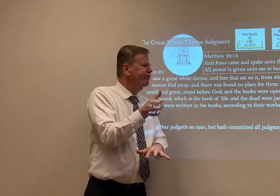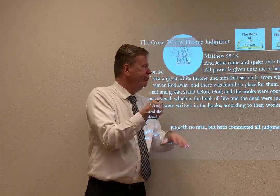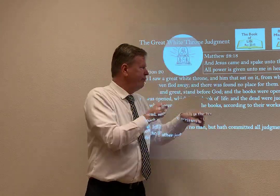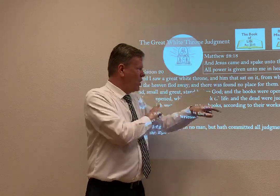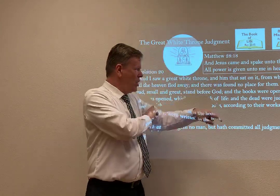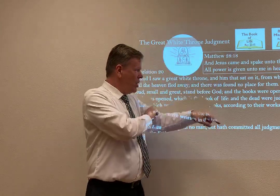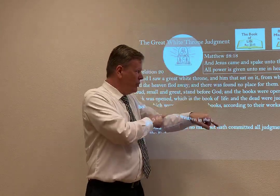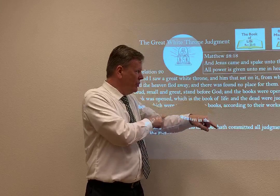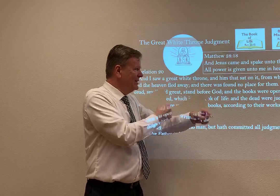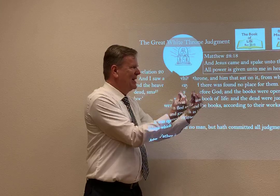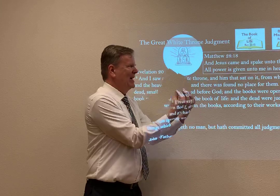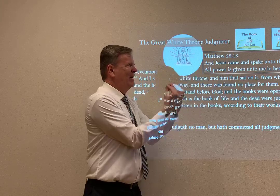power.